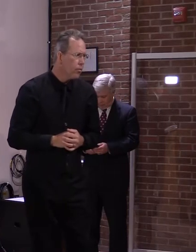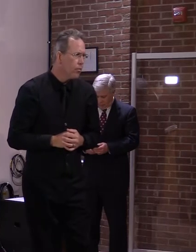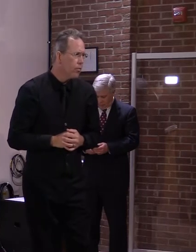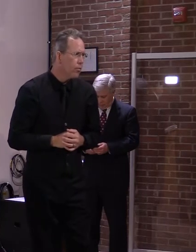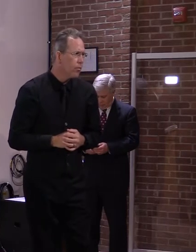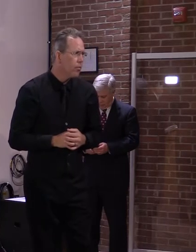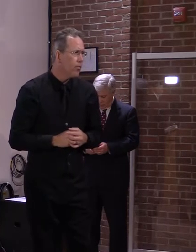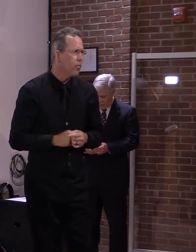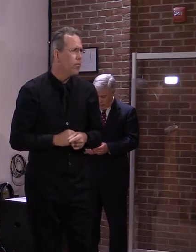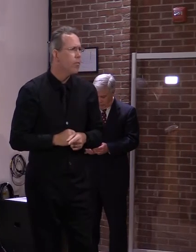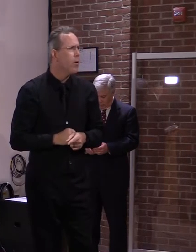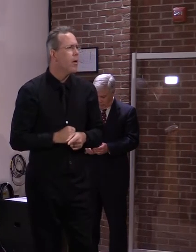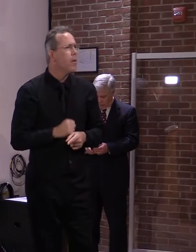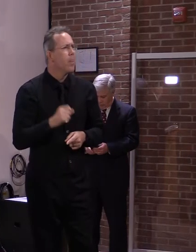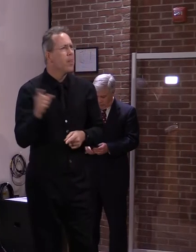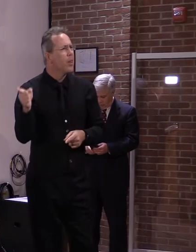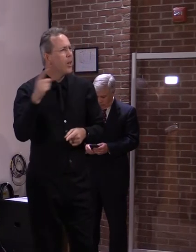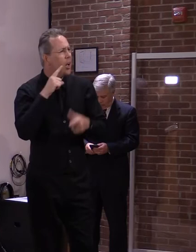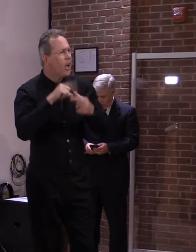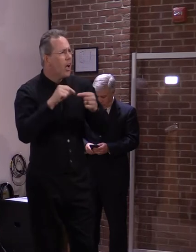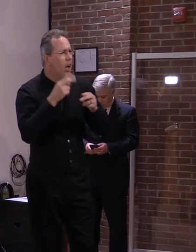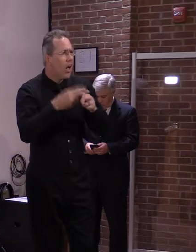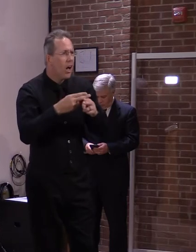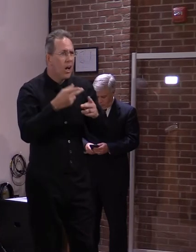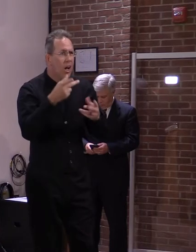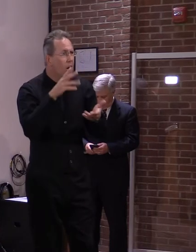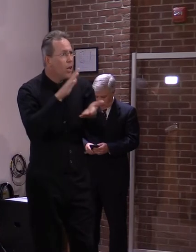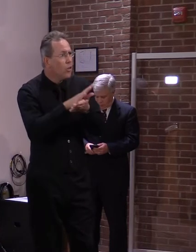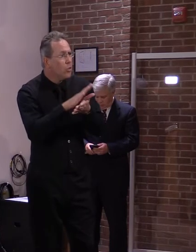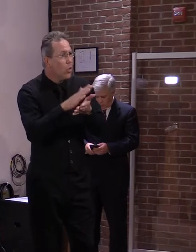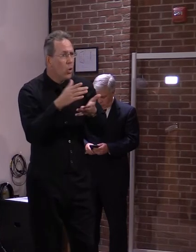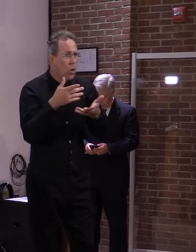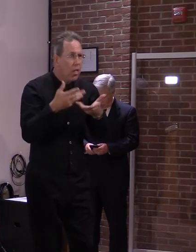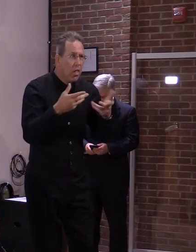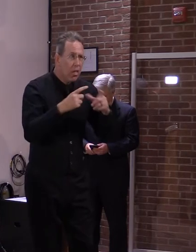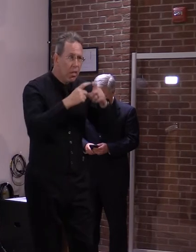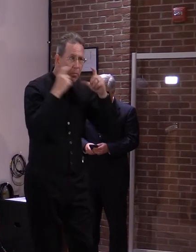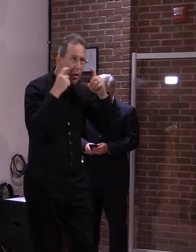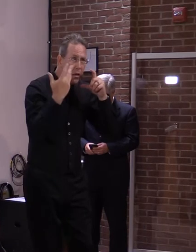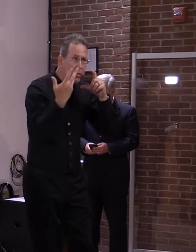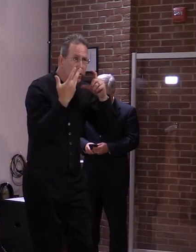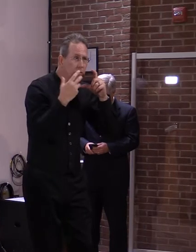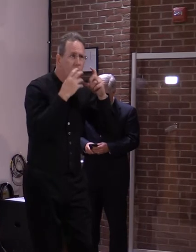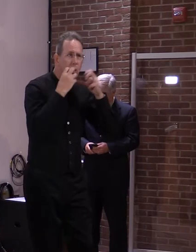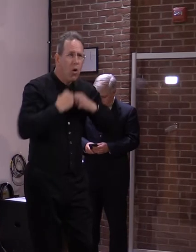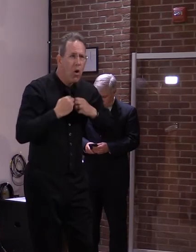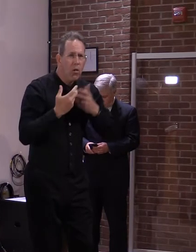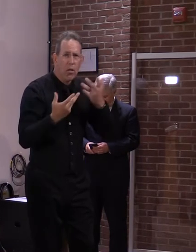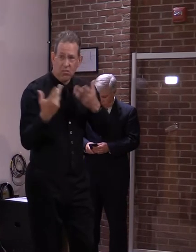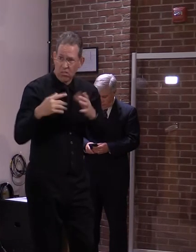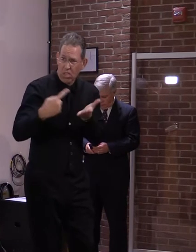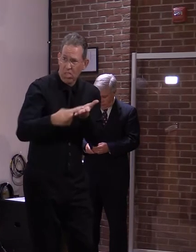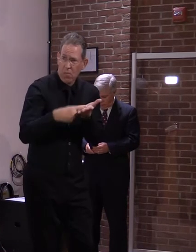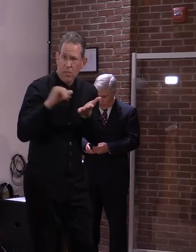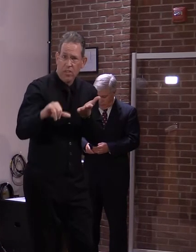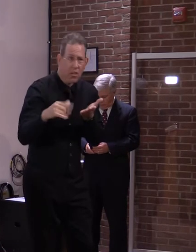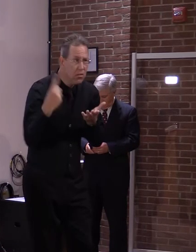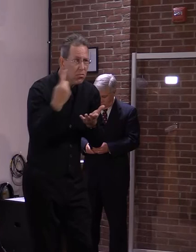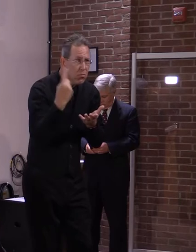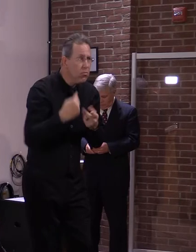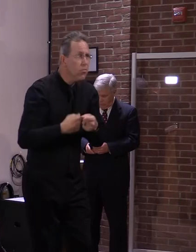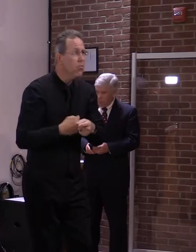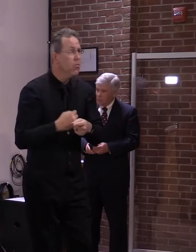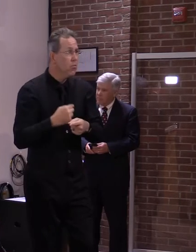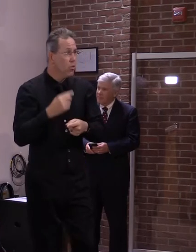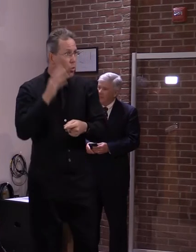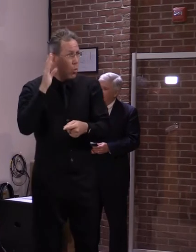studied. Is a K-12 student's vaccination status a key criteria for whether